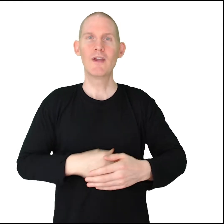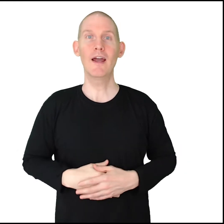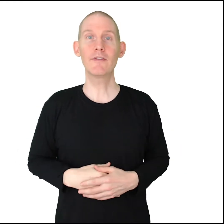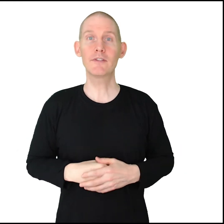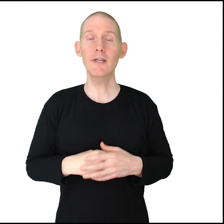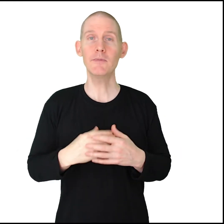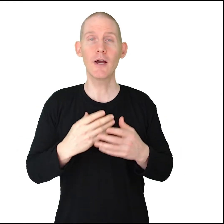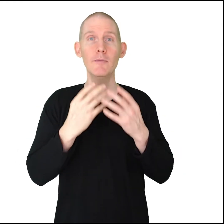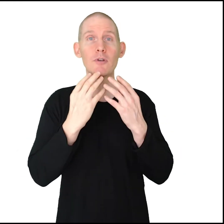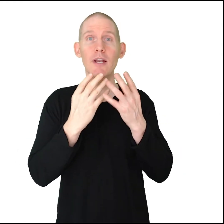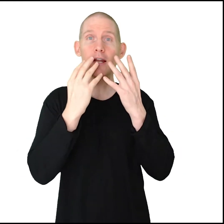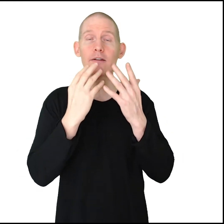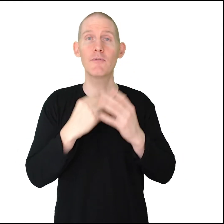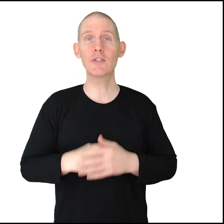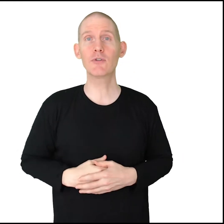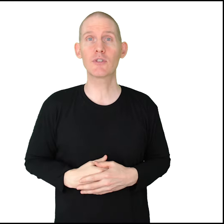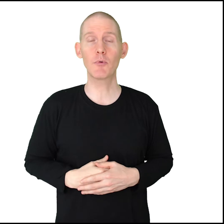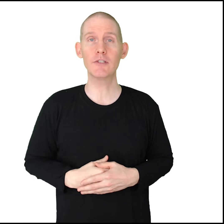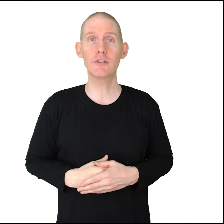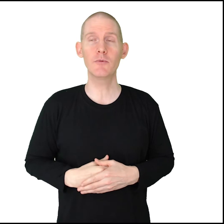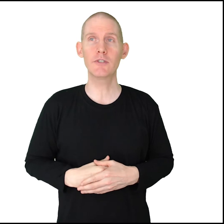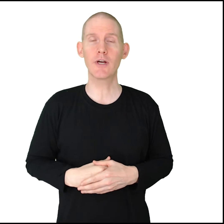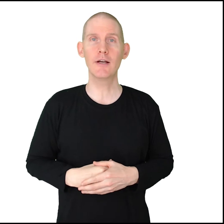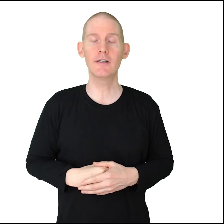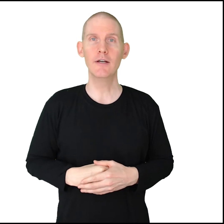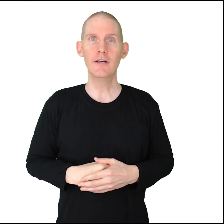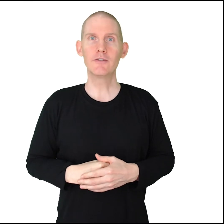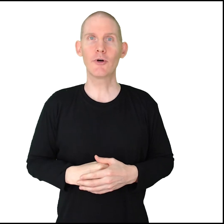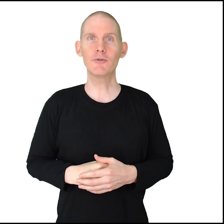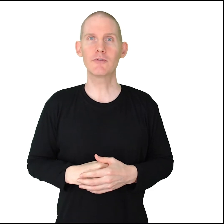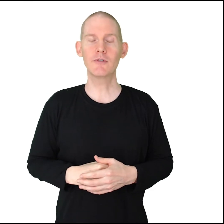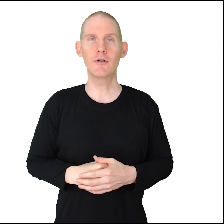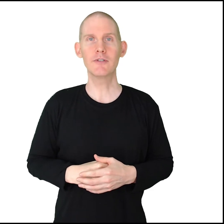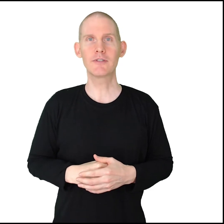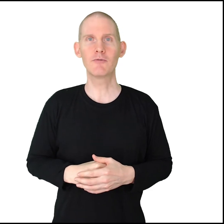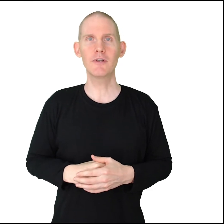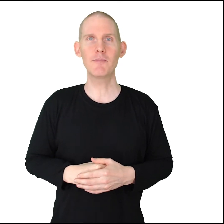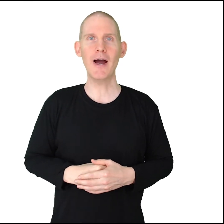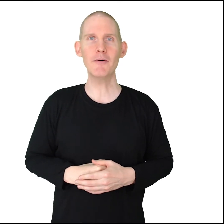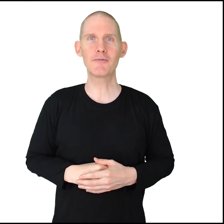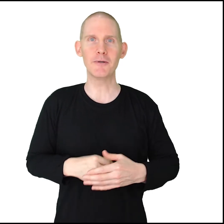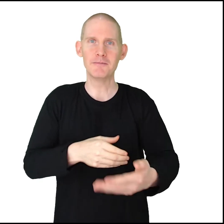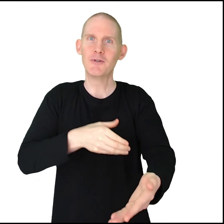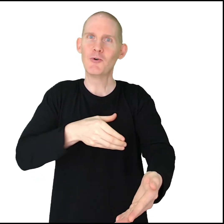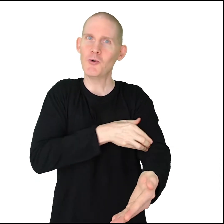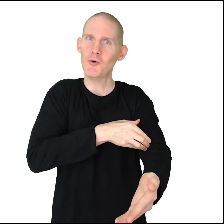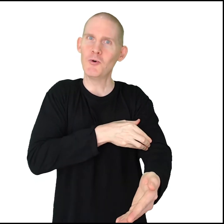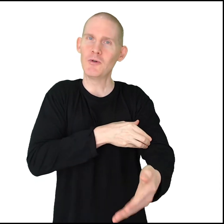At the same time, you can add in a facial expression which kind of shows, it's really powerful.